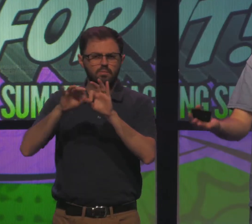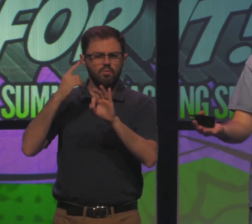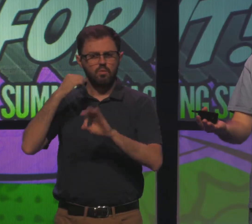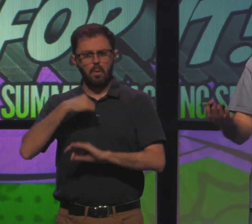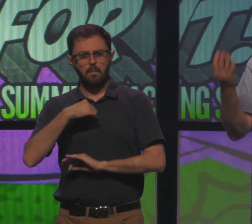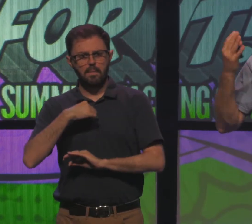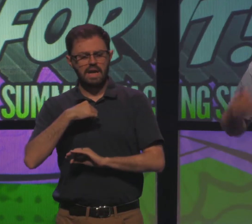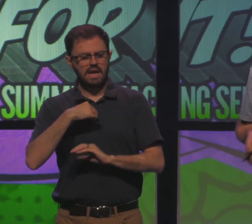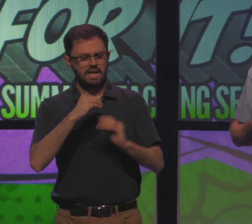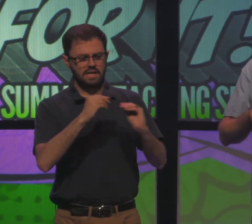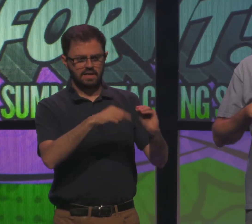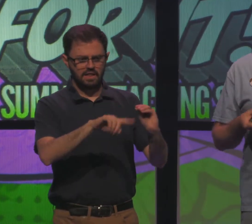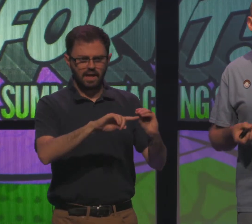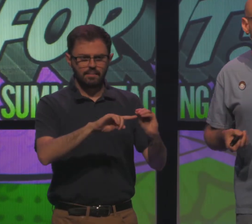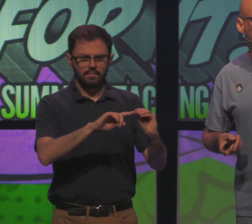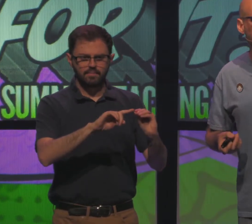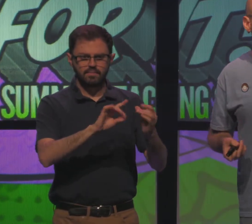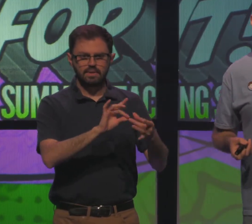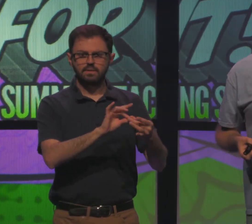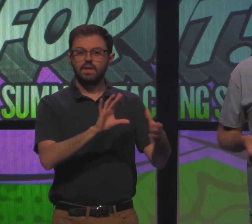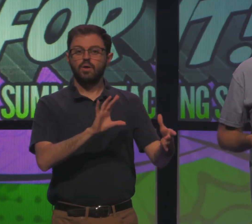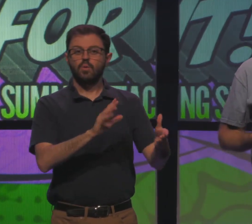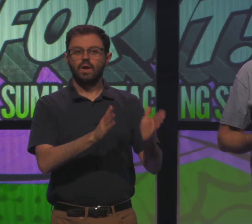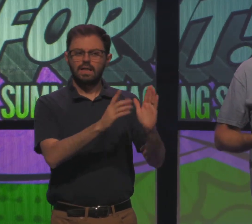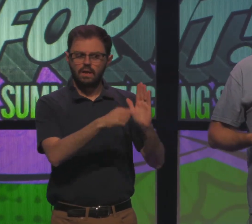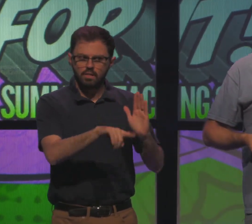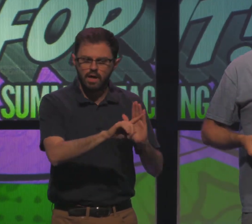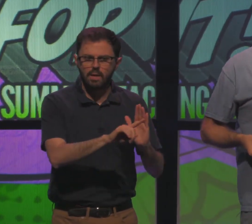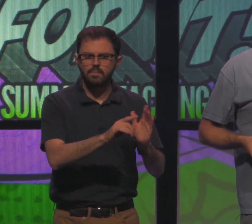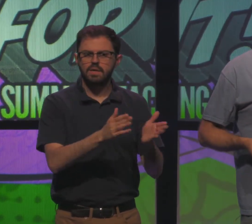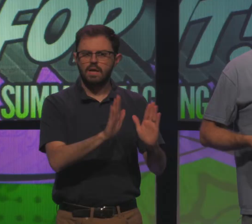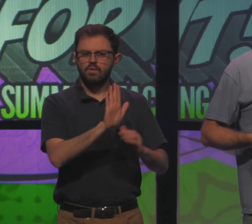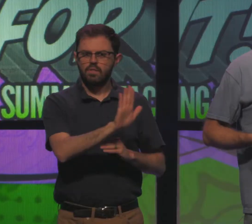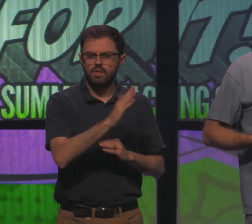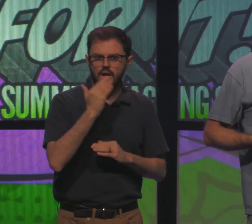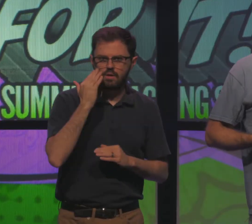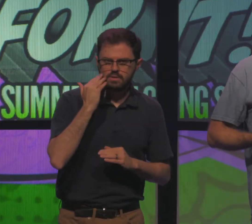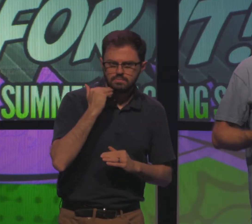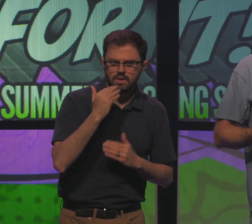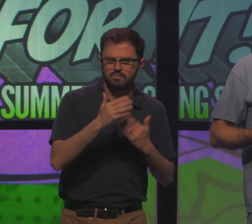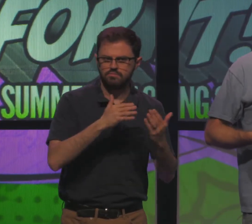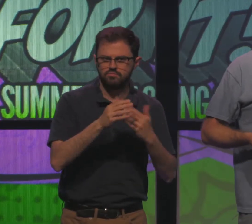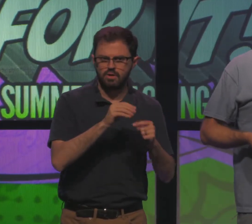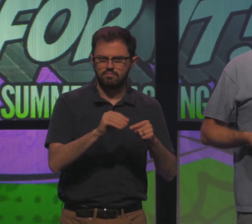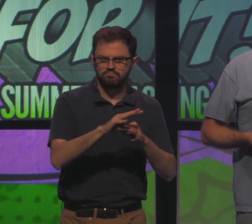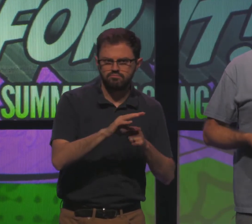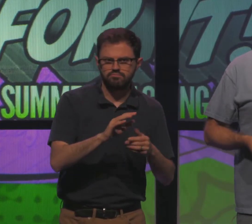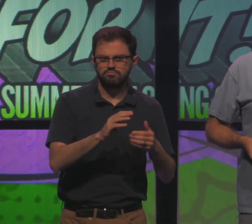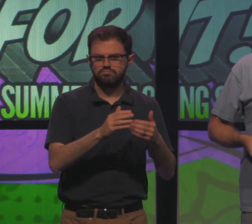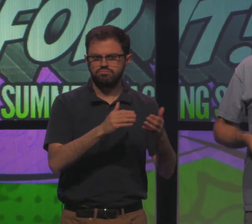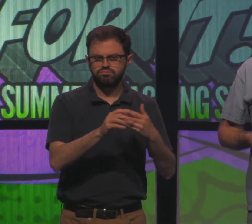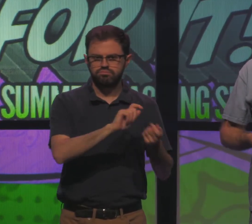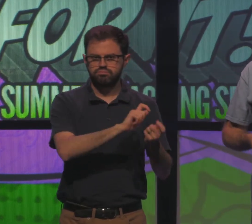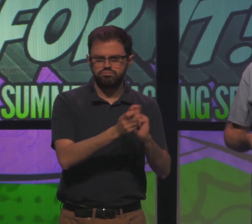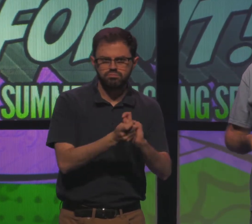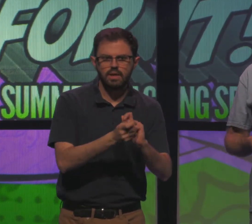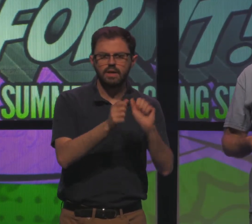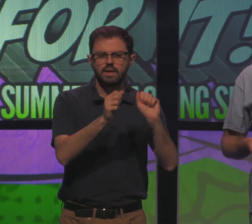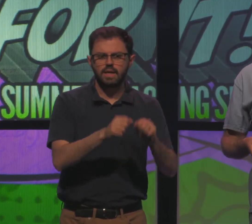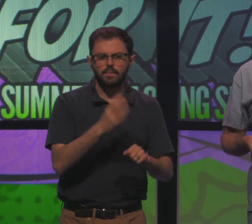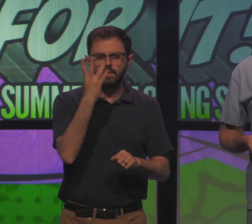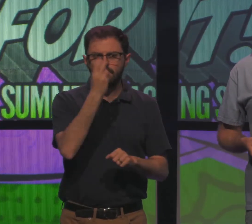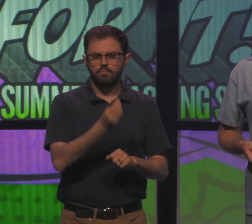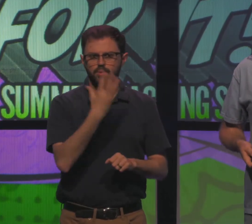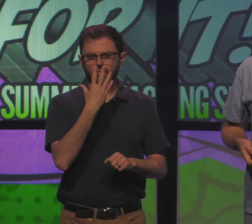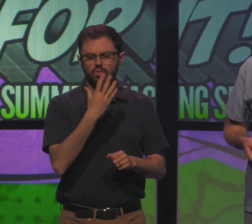people's experiences and trust that their experience with that tradition, however they might reshape it and reframe it and it might evolve, can be beautiful and life-giving